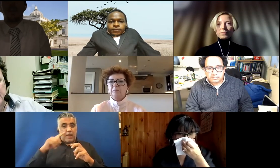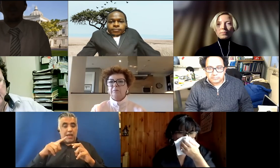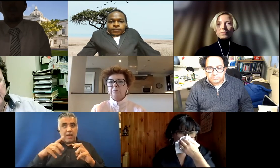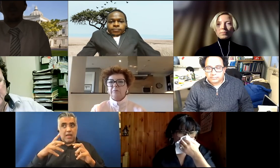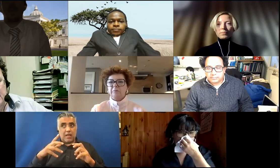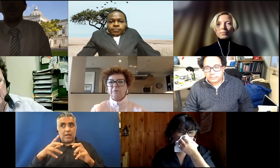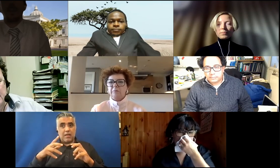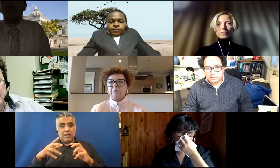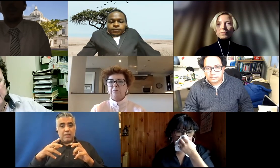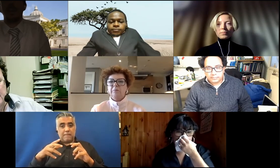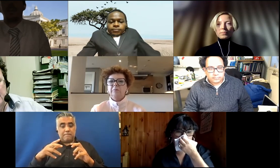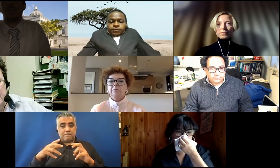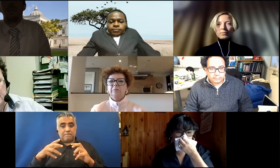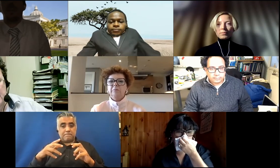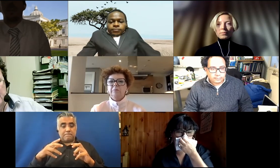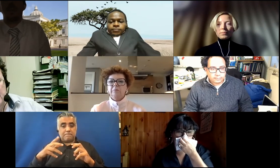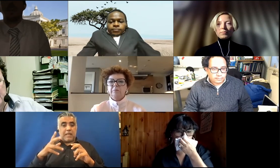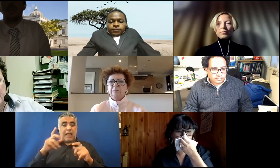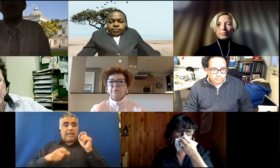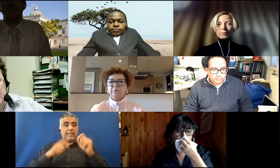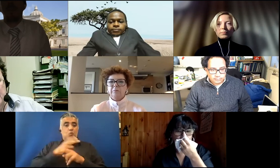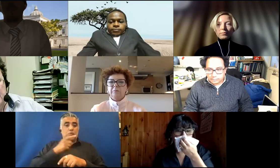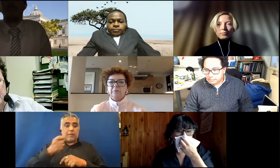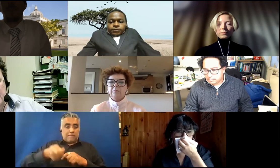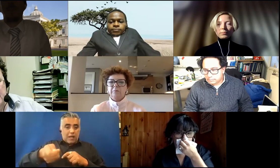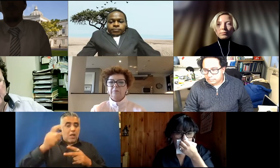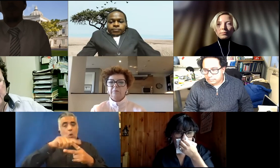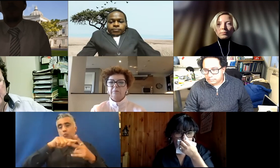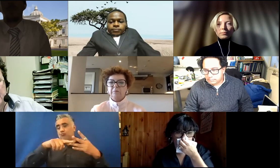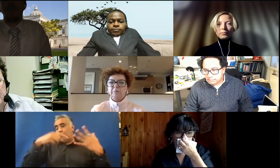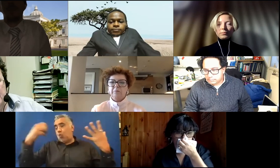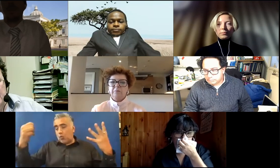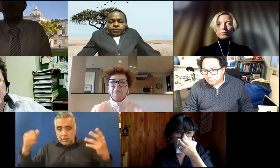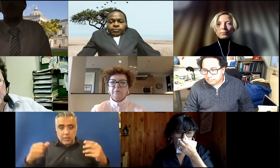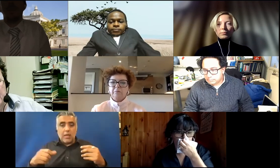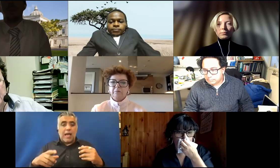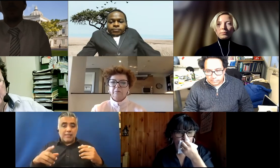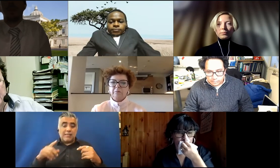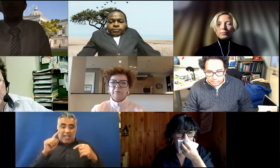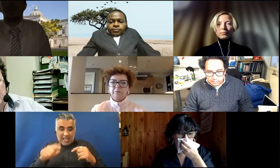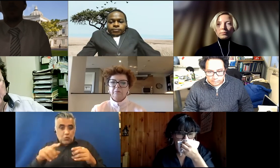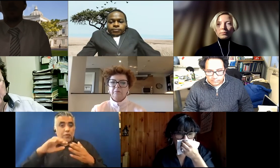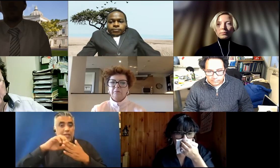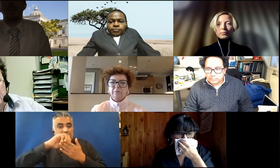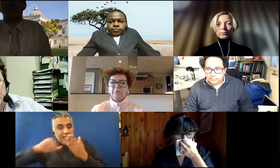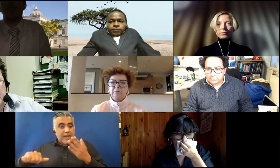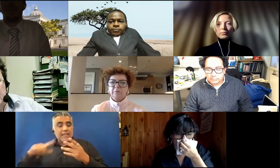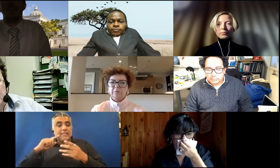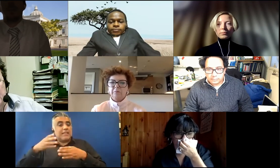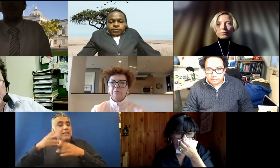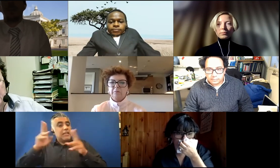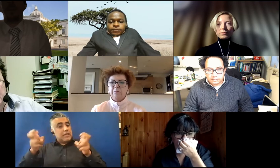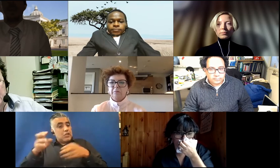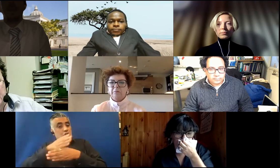and even, you know, long cane users in the blind community. And it just raises the whole set of different